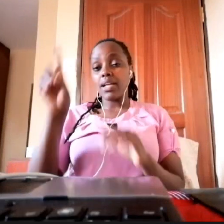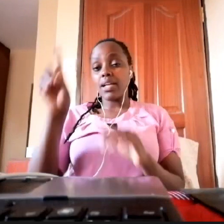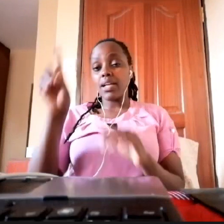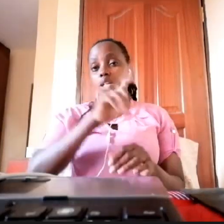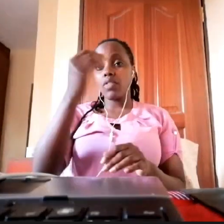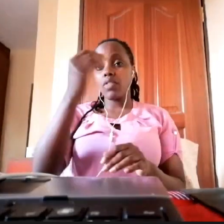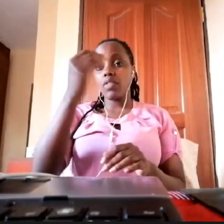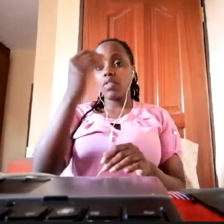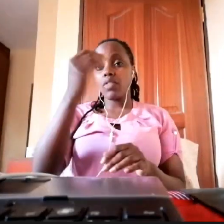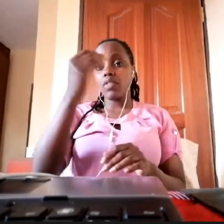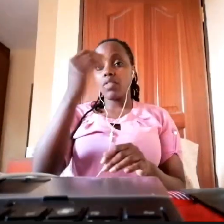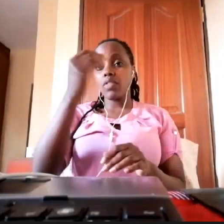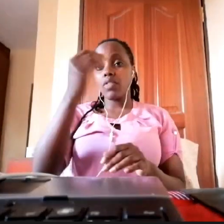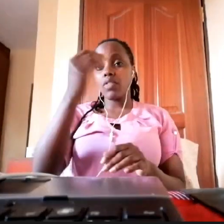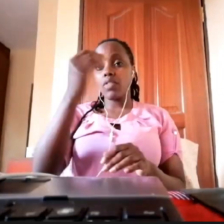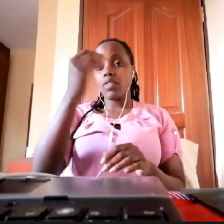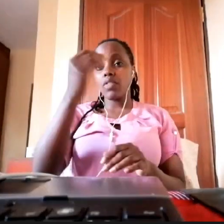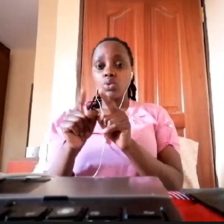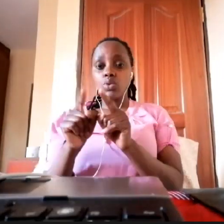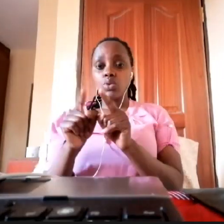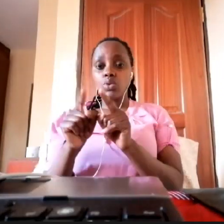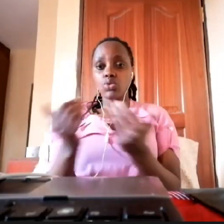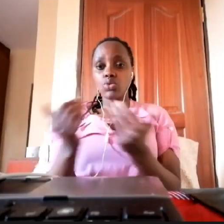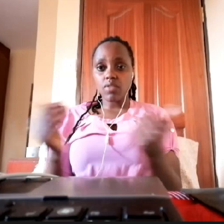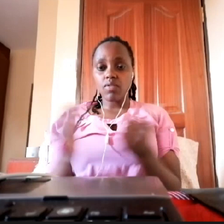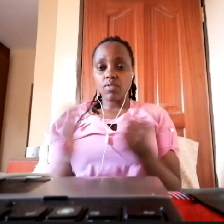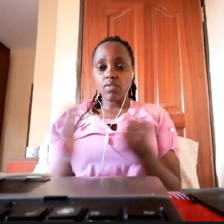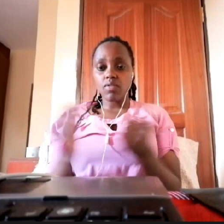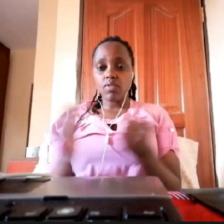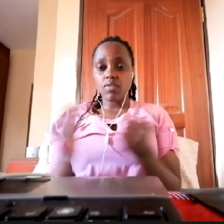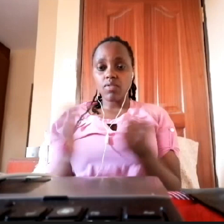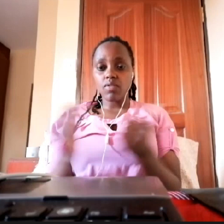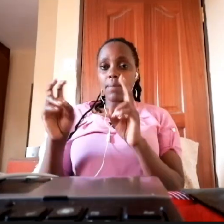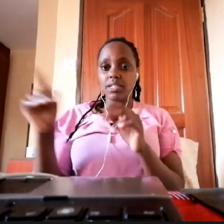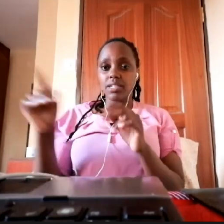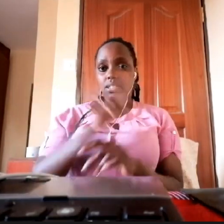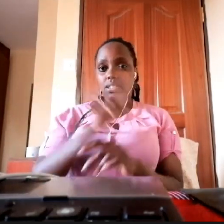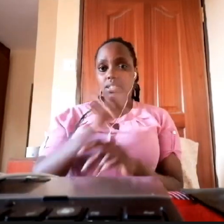African Child and on child thematic days.